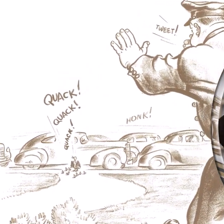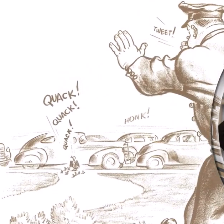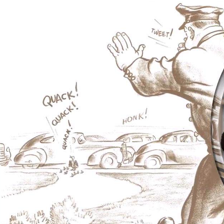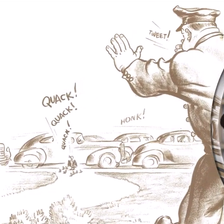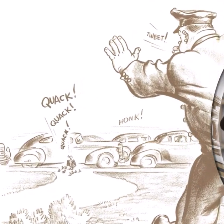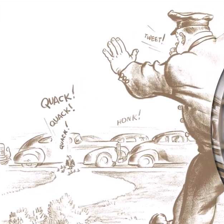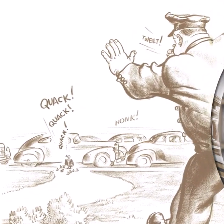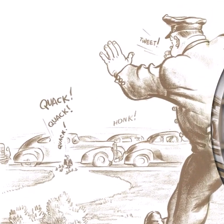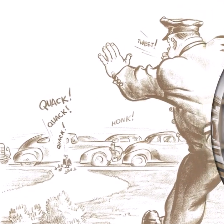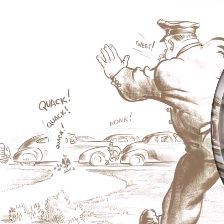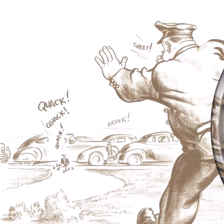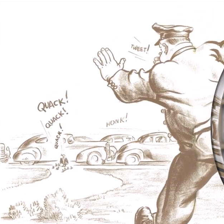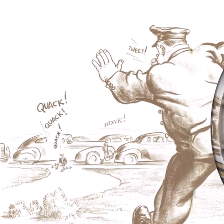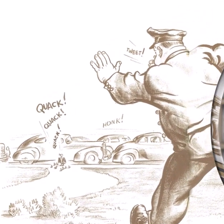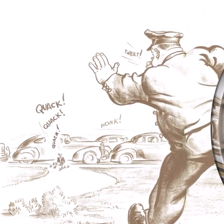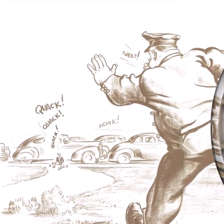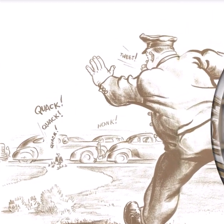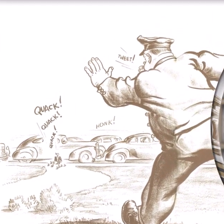whistle.